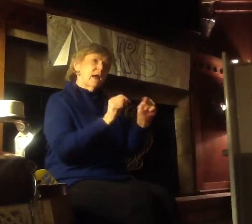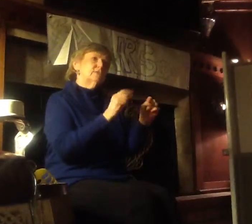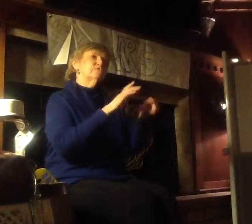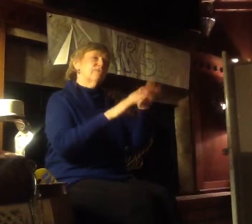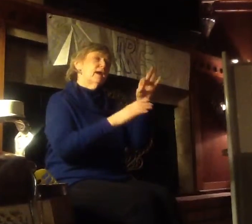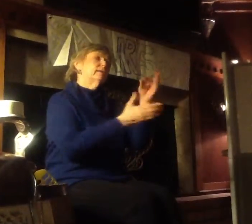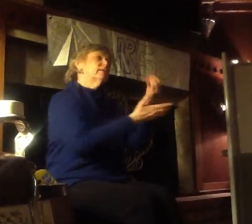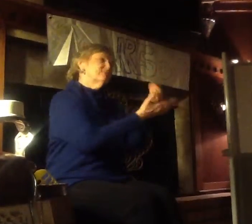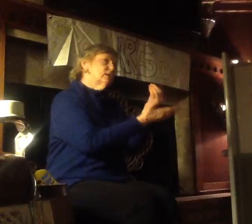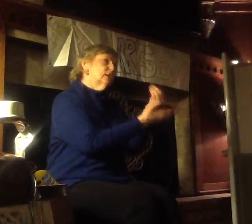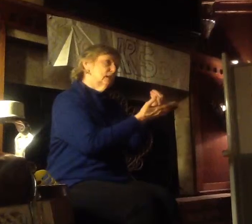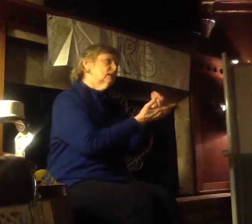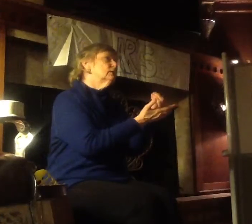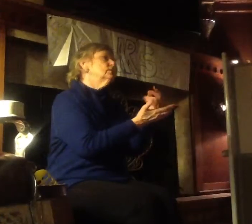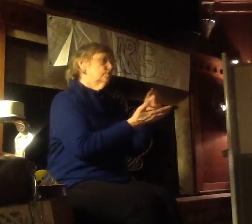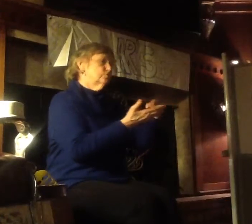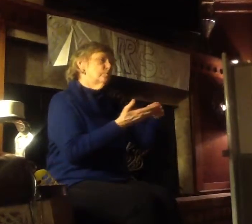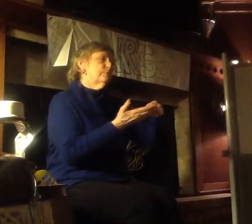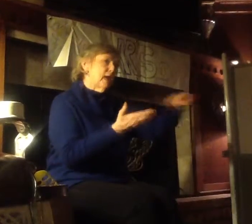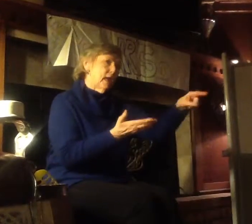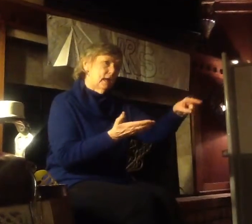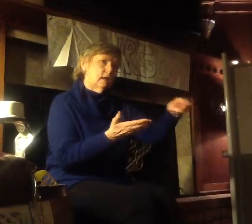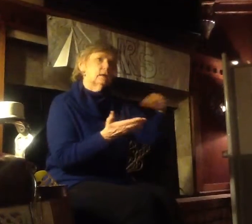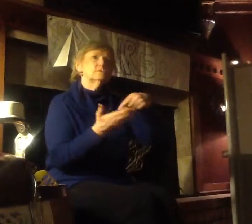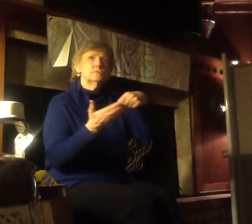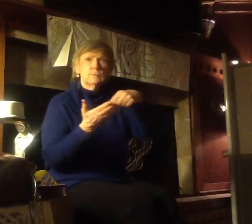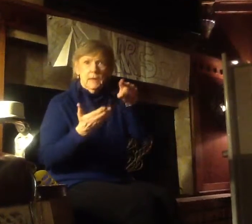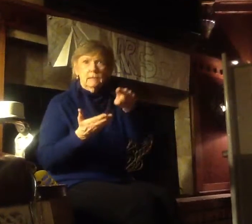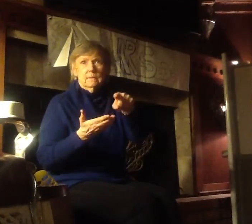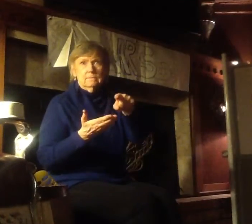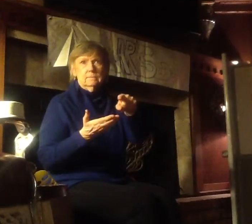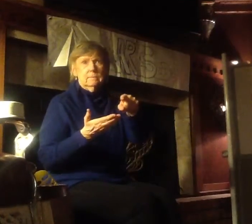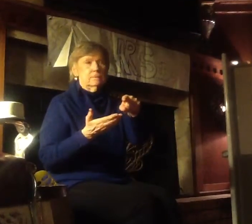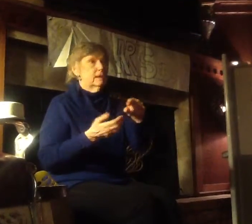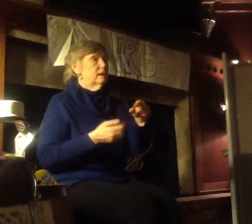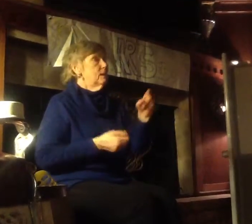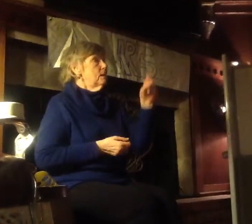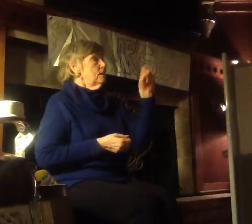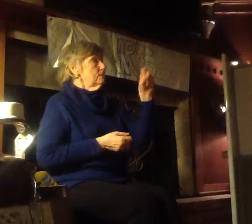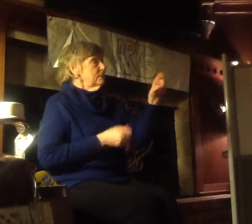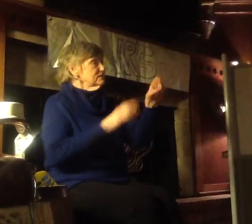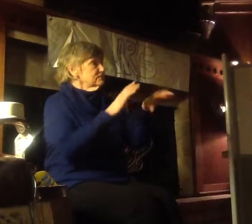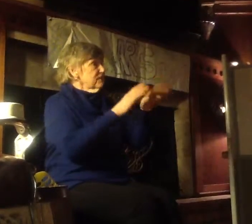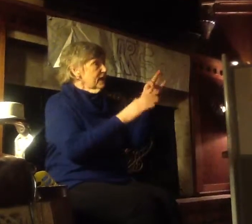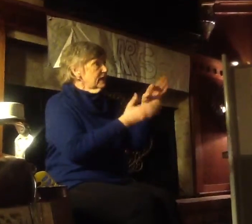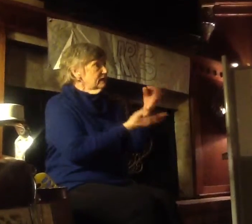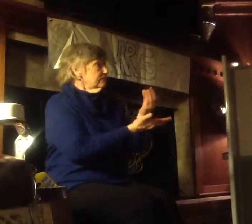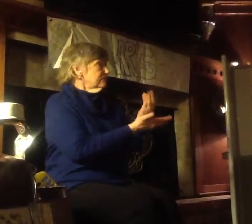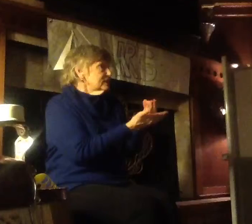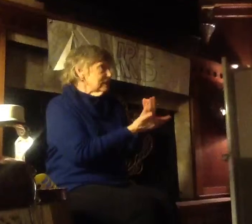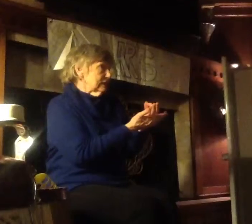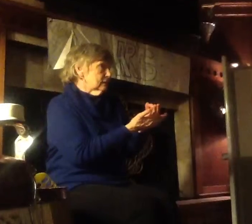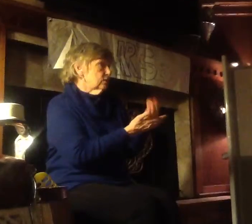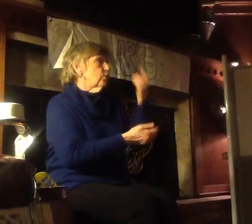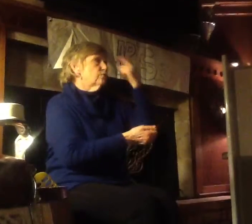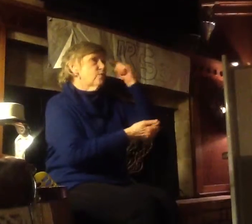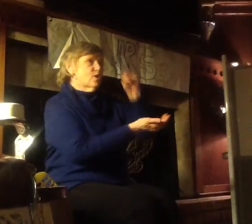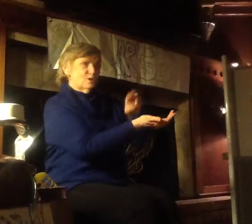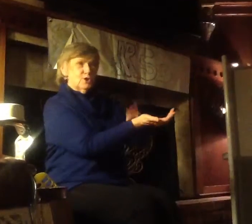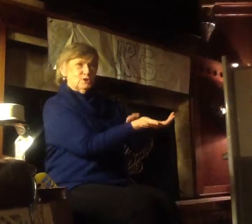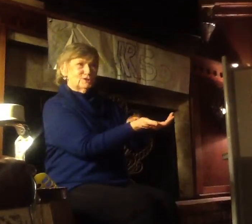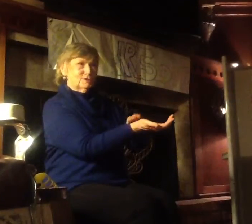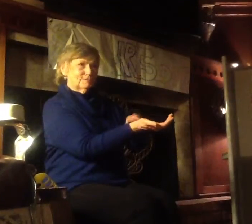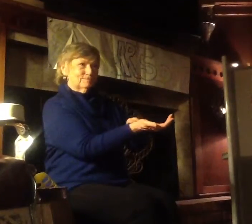to try to find the funding to pay them. Must find funding